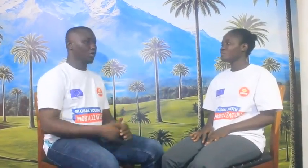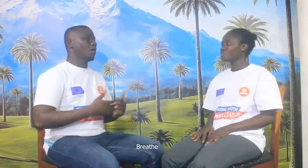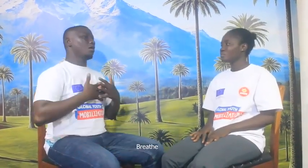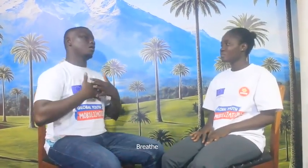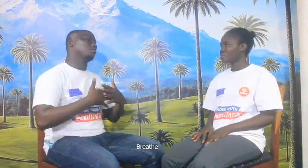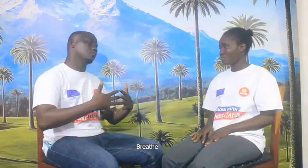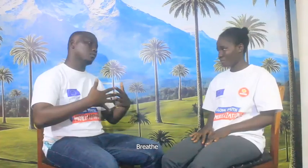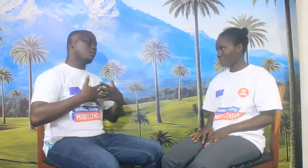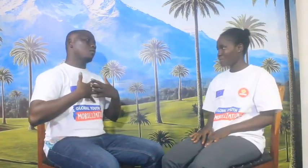breathe.